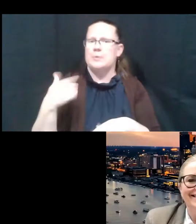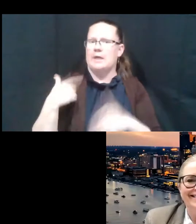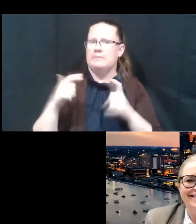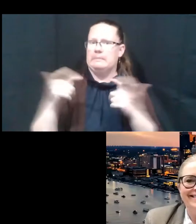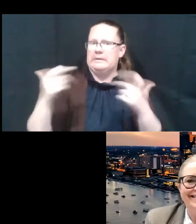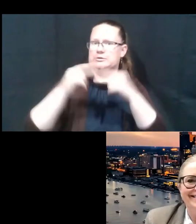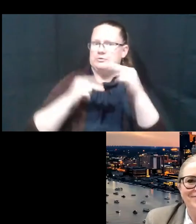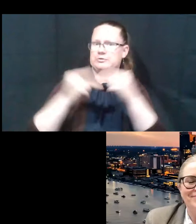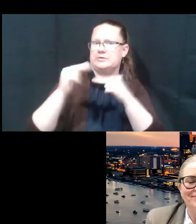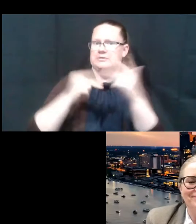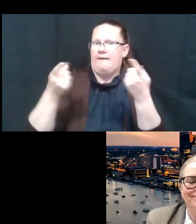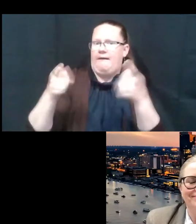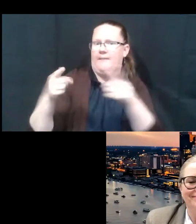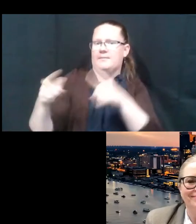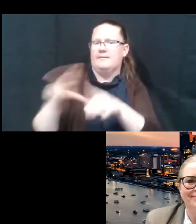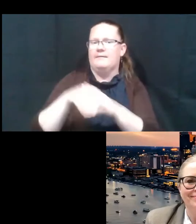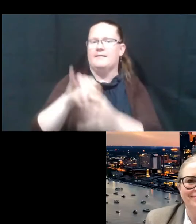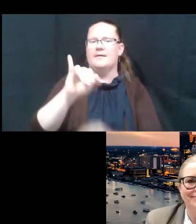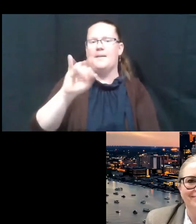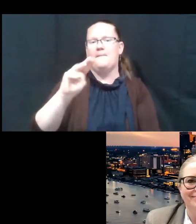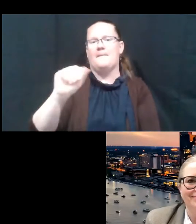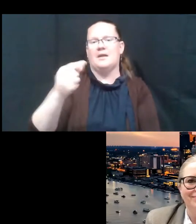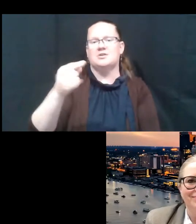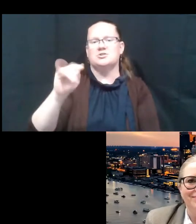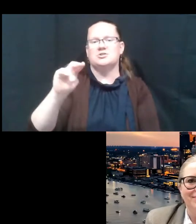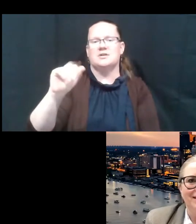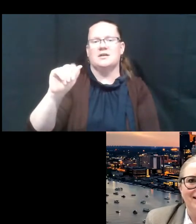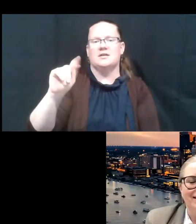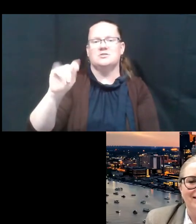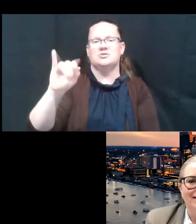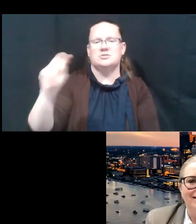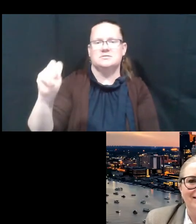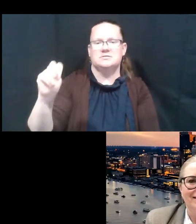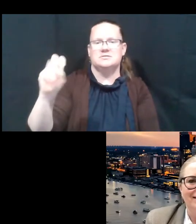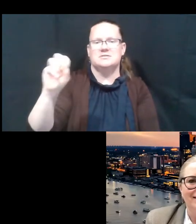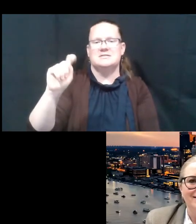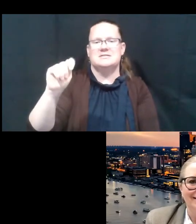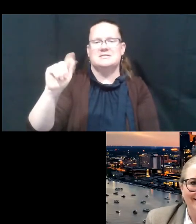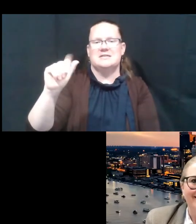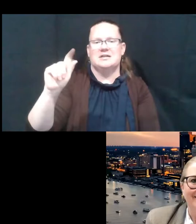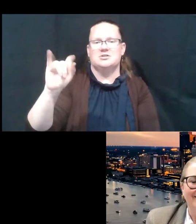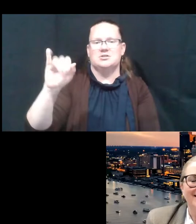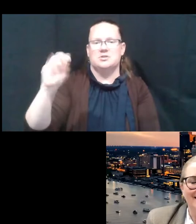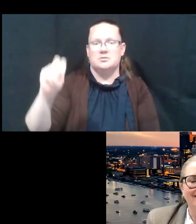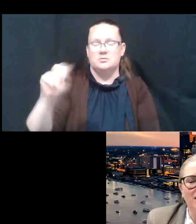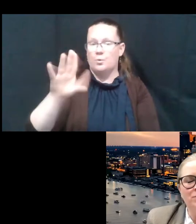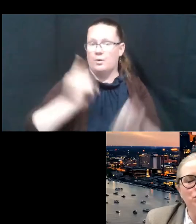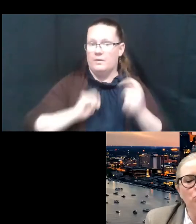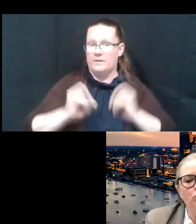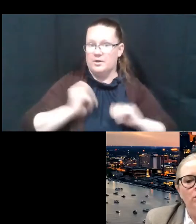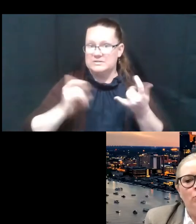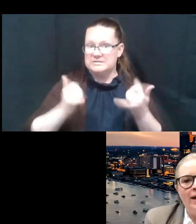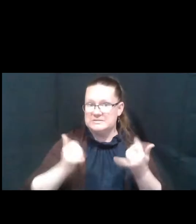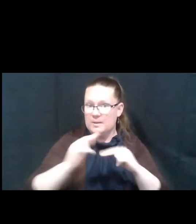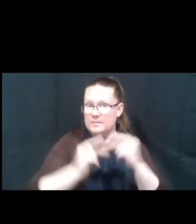at Imagination Station. Are you still building your theater and planning to open on time? Yeah,